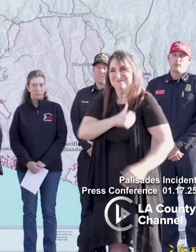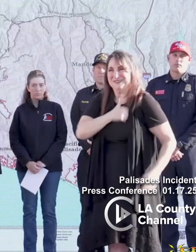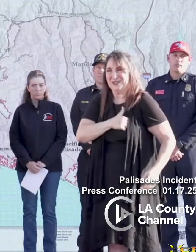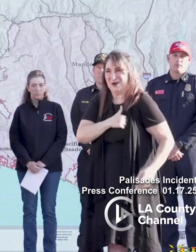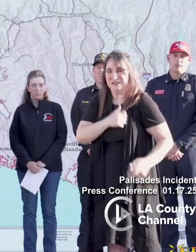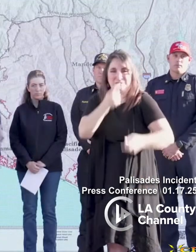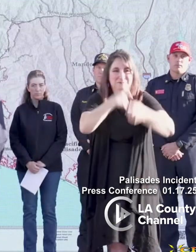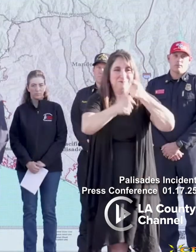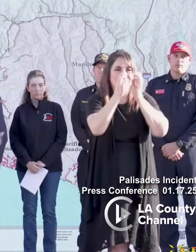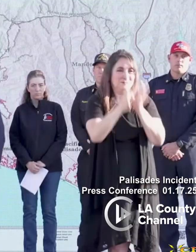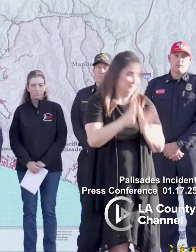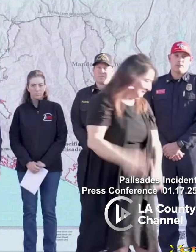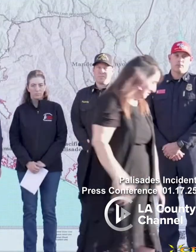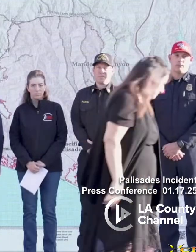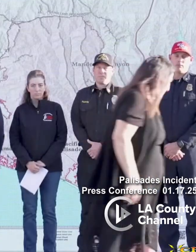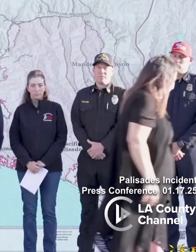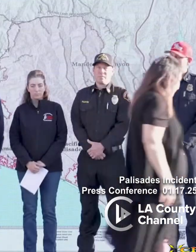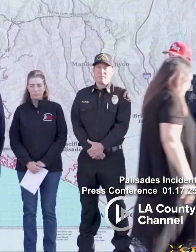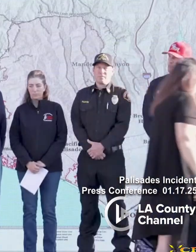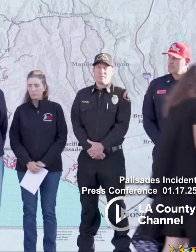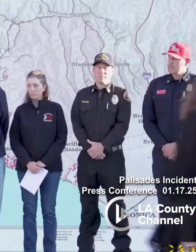Any additional questions?